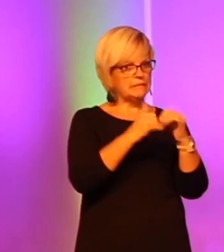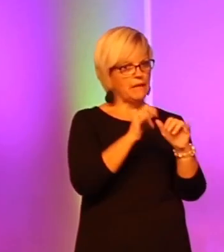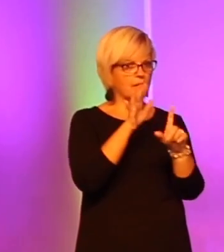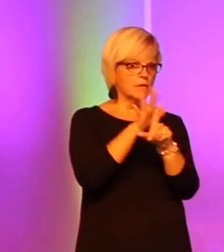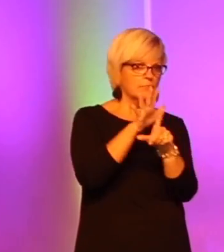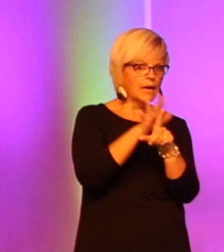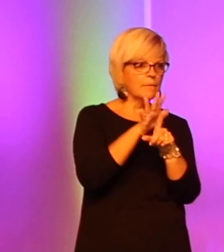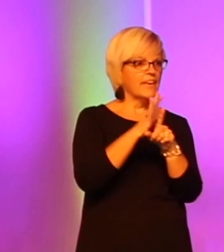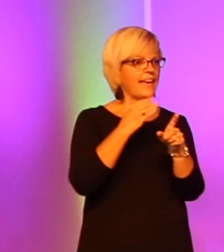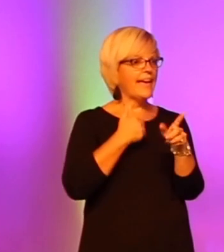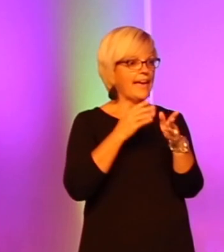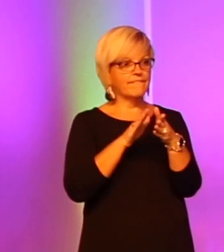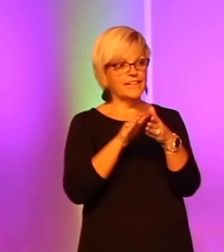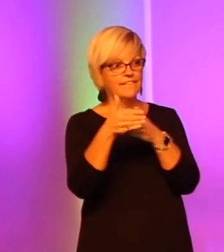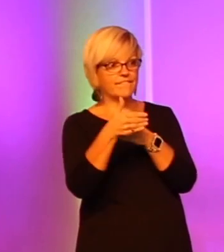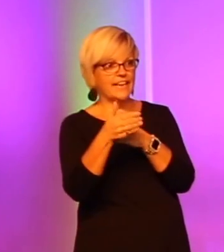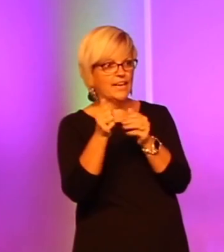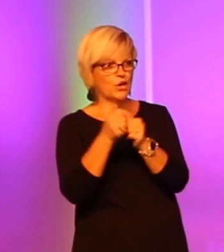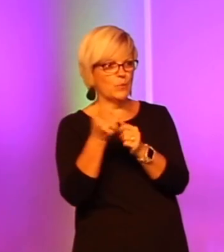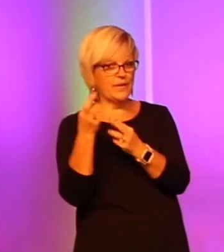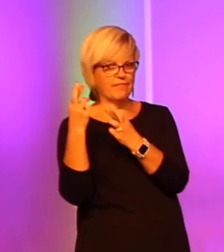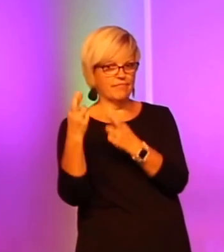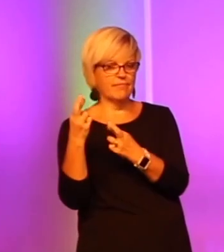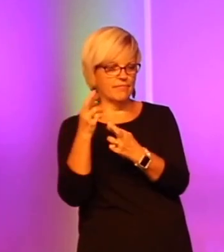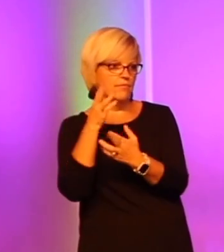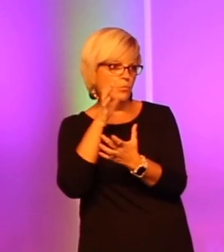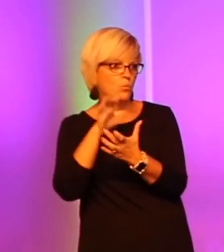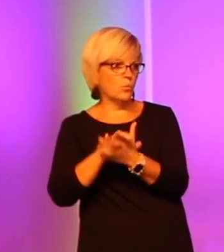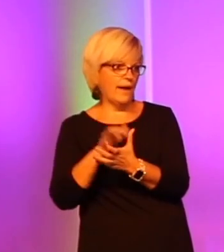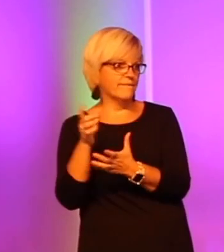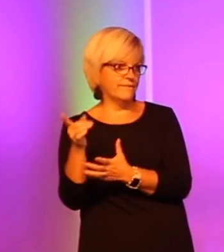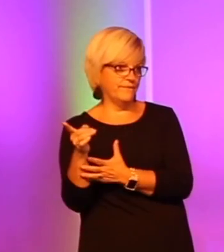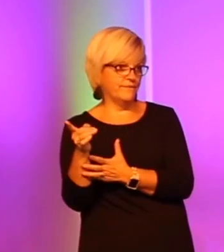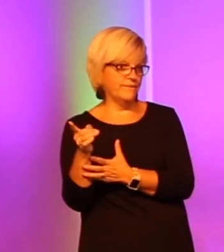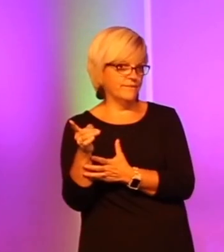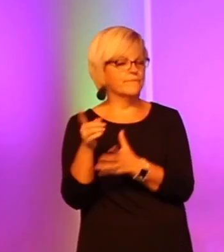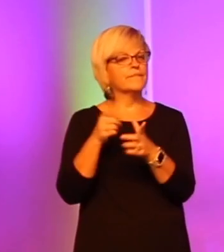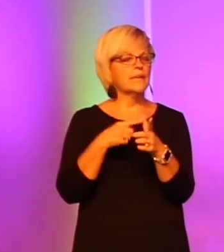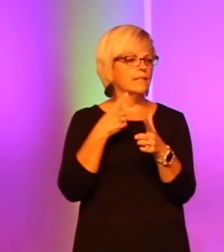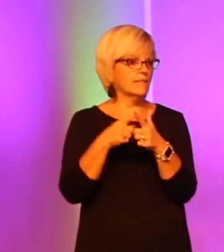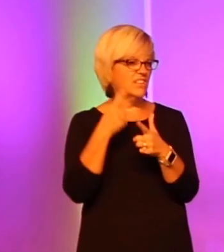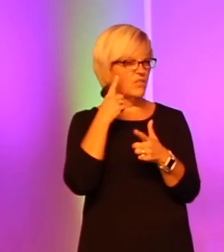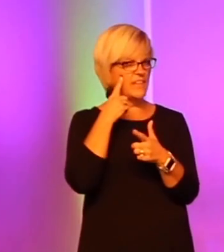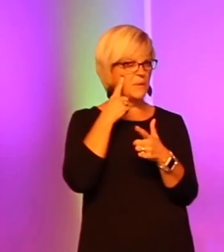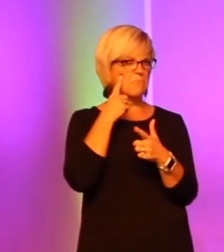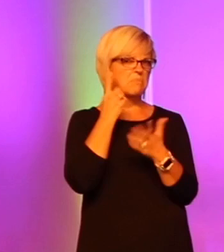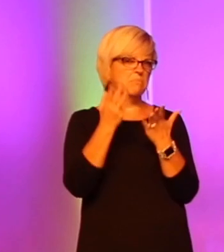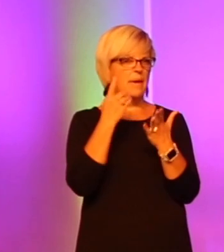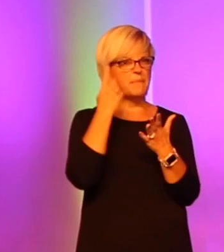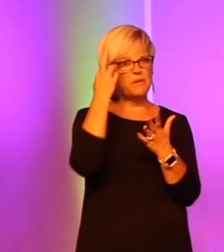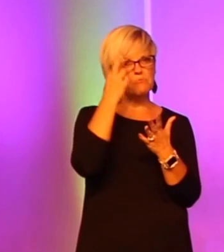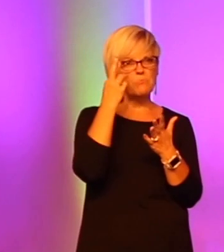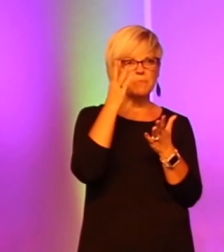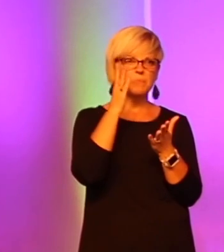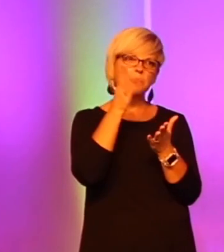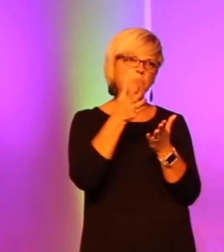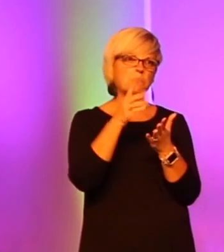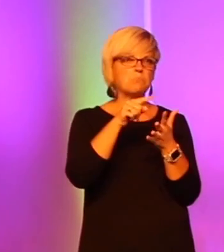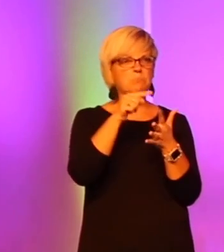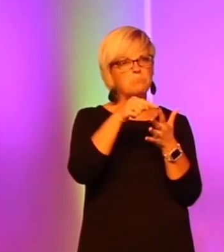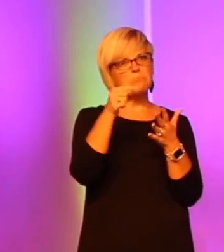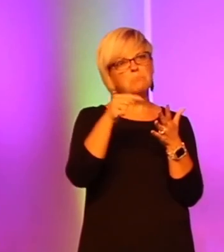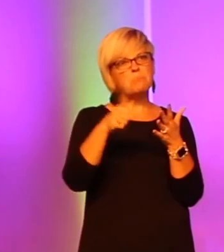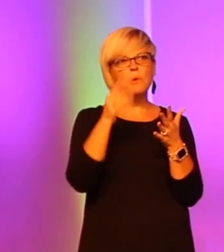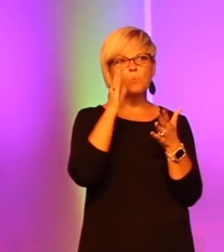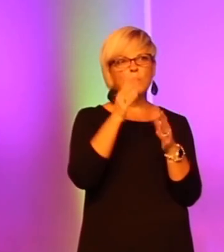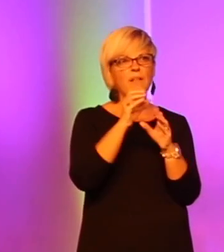He has an affair with one of his best friend's wives. And you would think, well, he might have rationalized it's only going to affect me. No one's going to